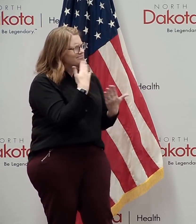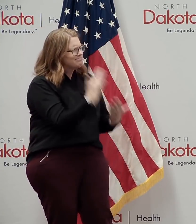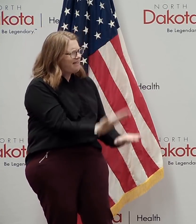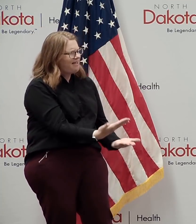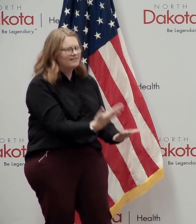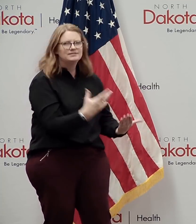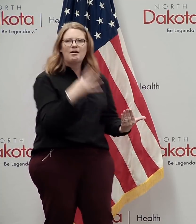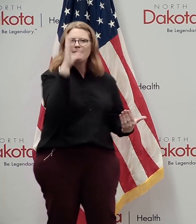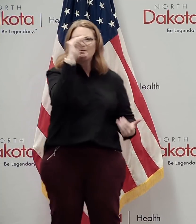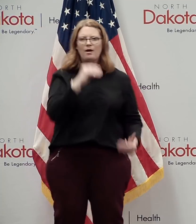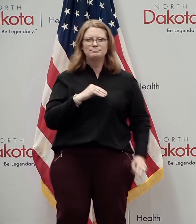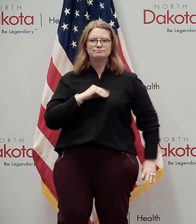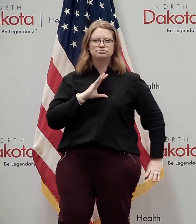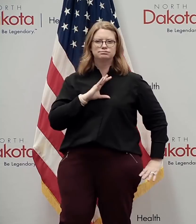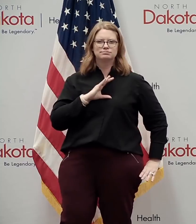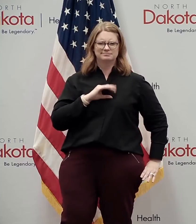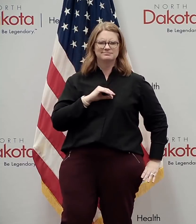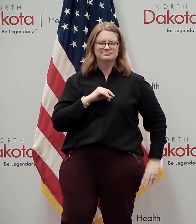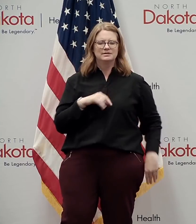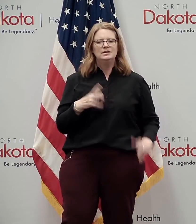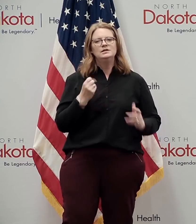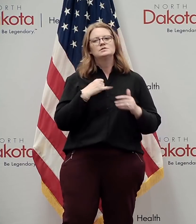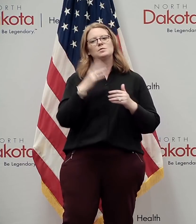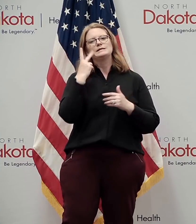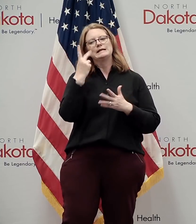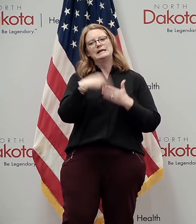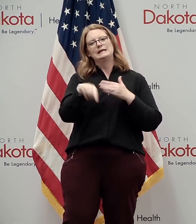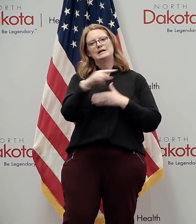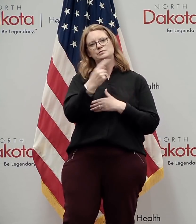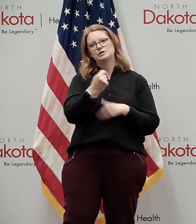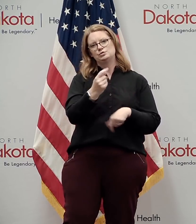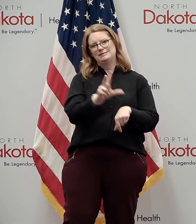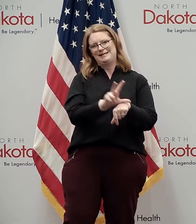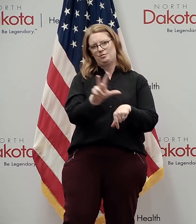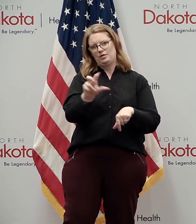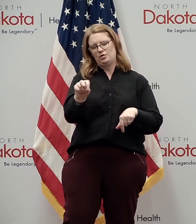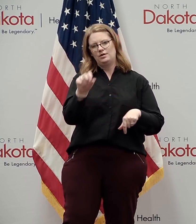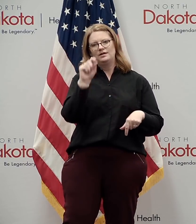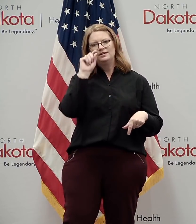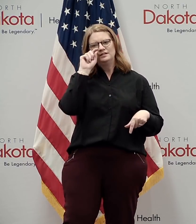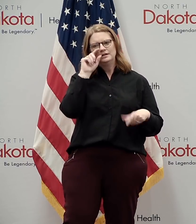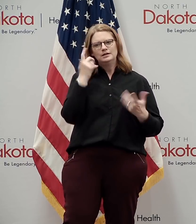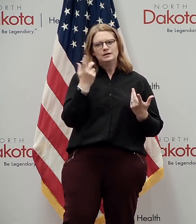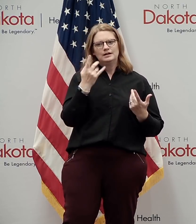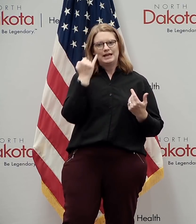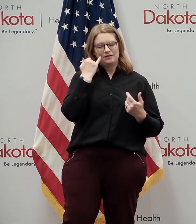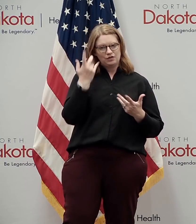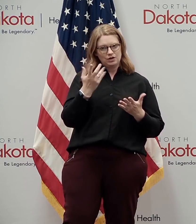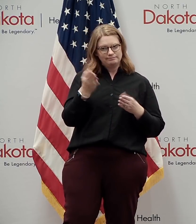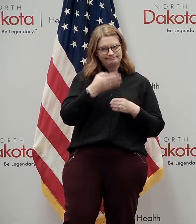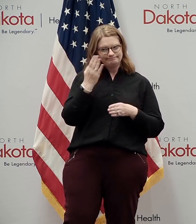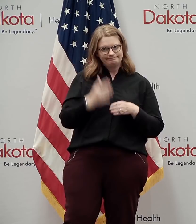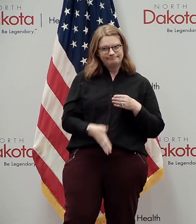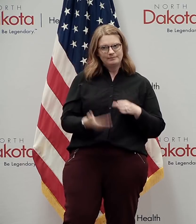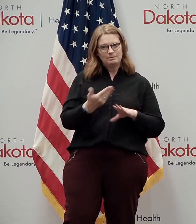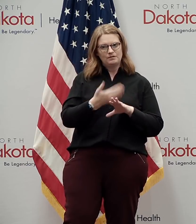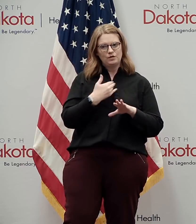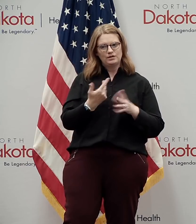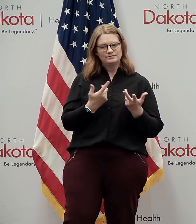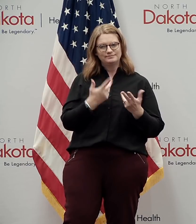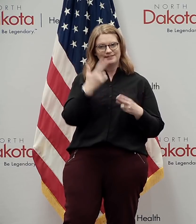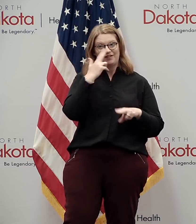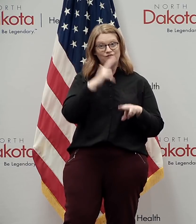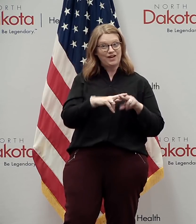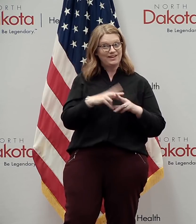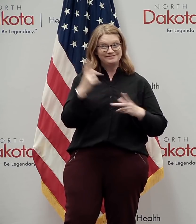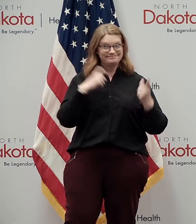mask. And from that, we'll say we'll be back here next Tuesday at 3:30. Until then, if you're signing off before what I'm sure will be a fun